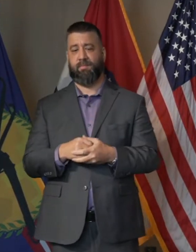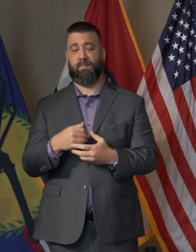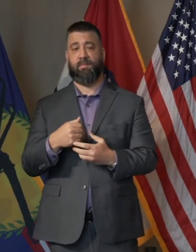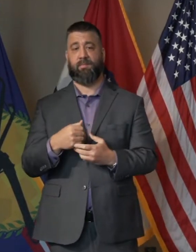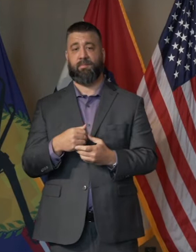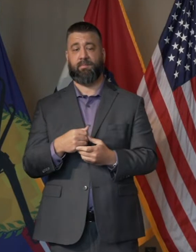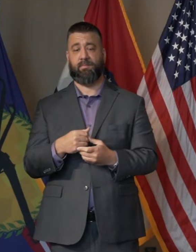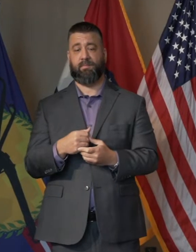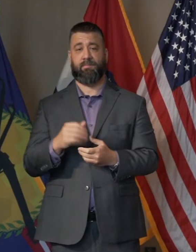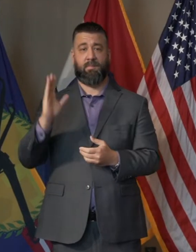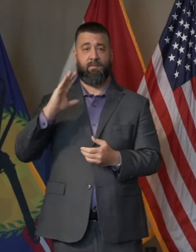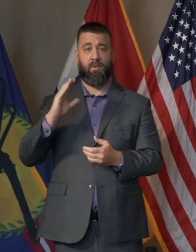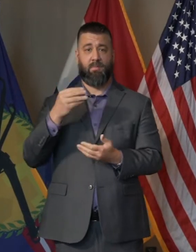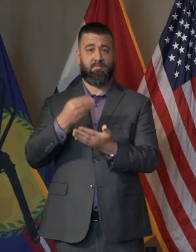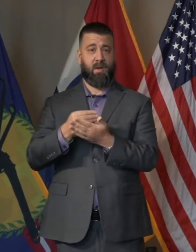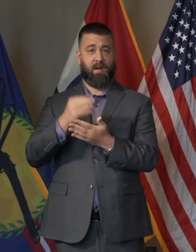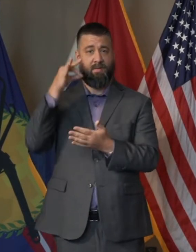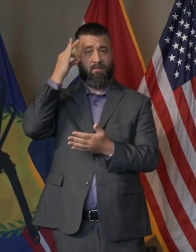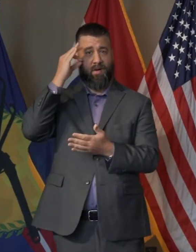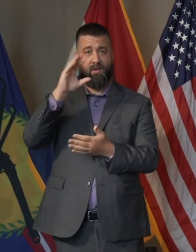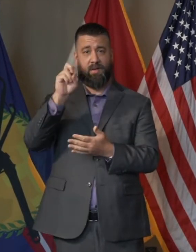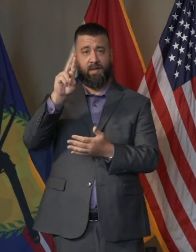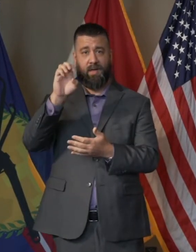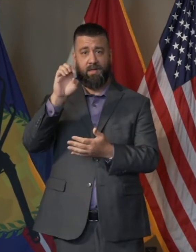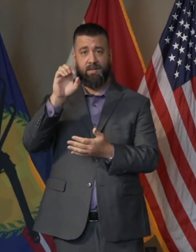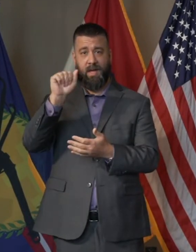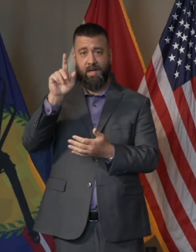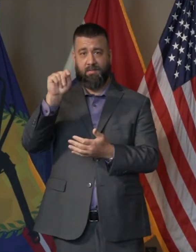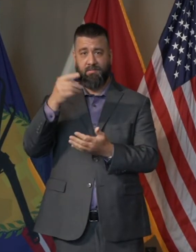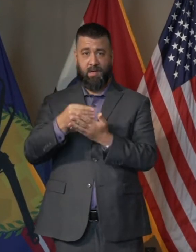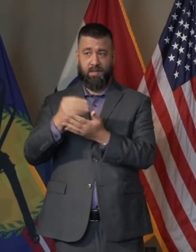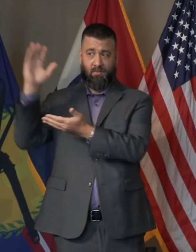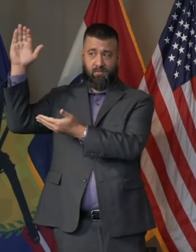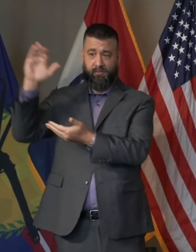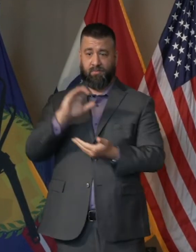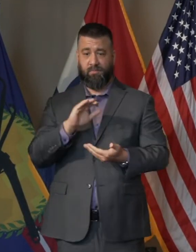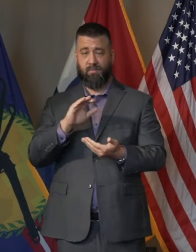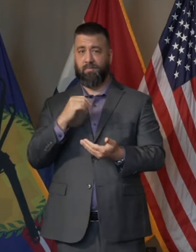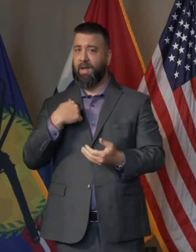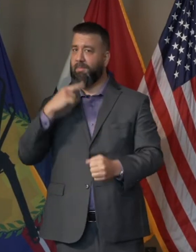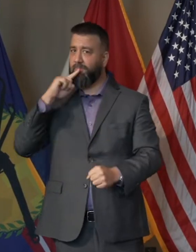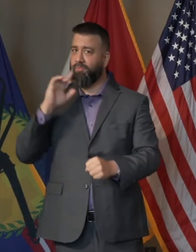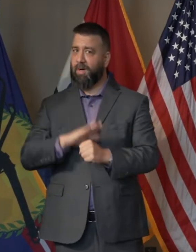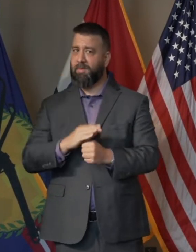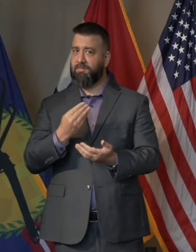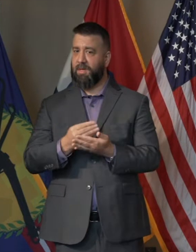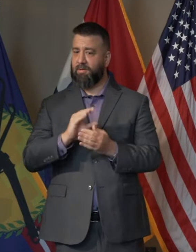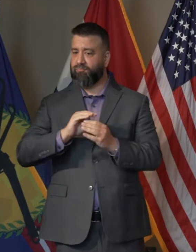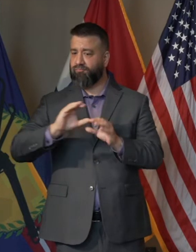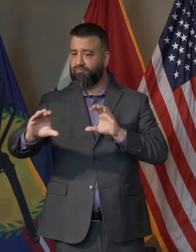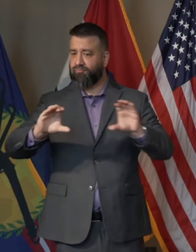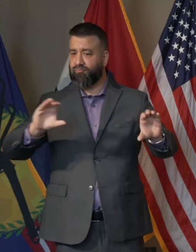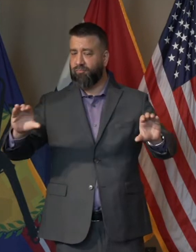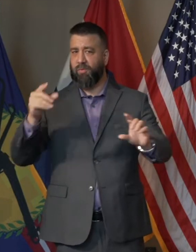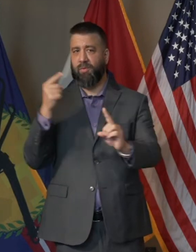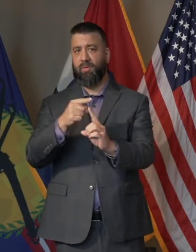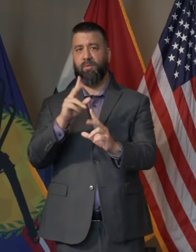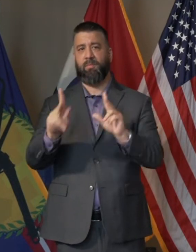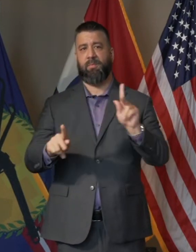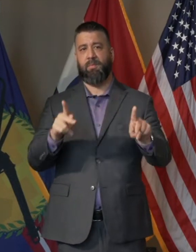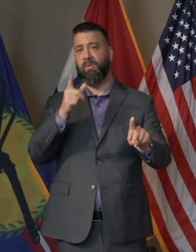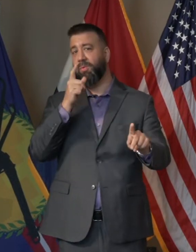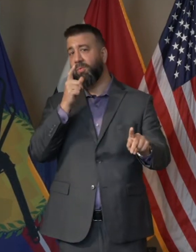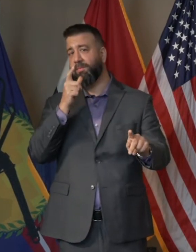received our federal CARES Act fund that these funds would go to those who are most vulnerable. And that's exactly what we've been doing.